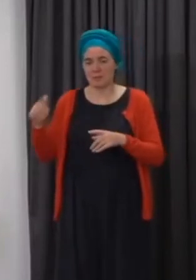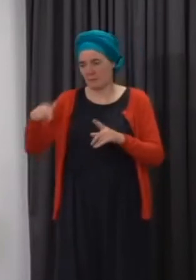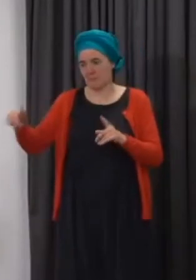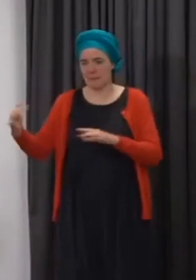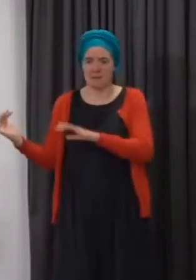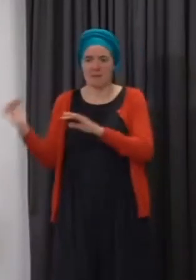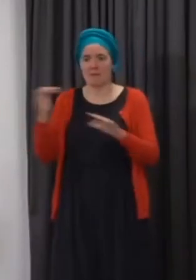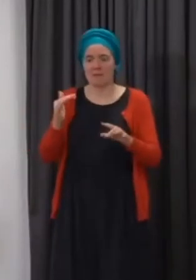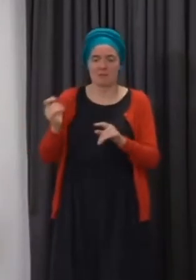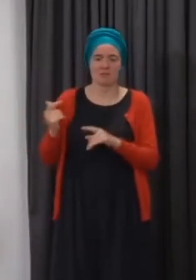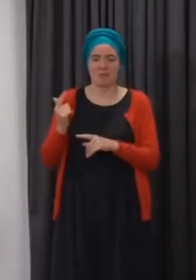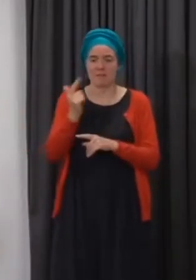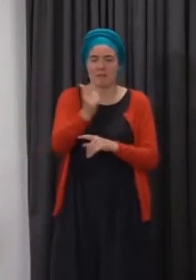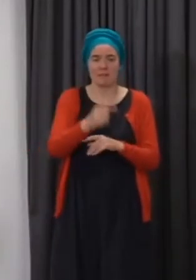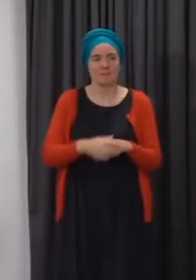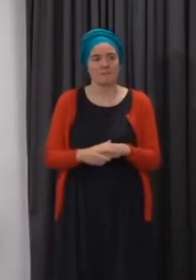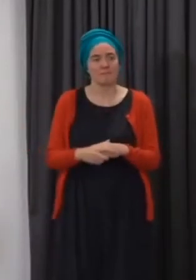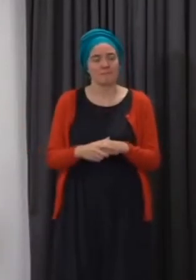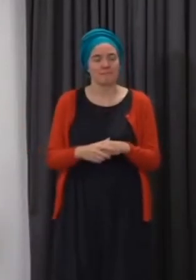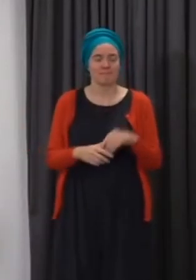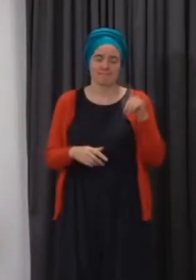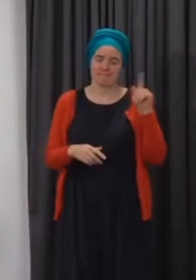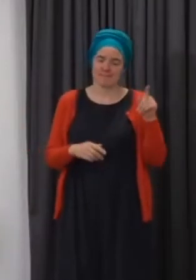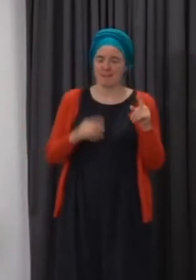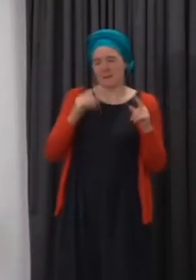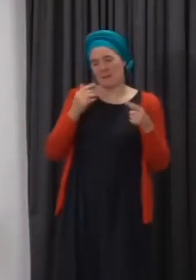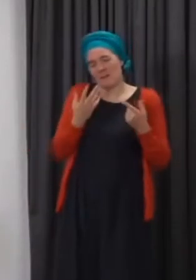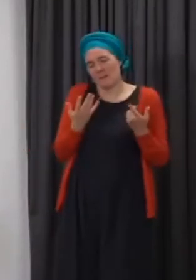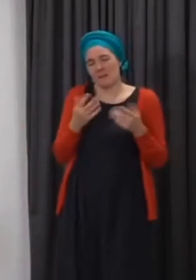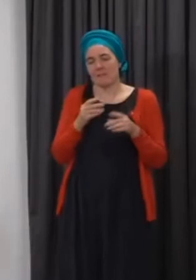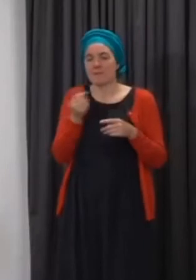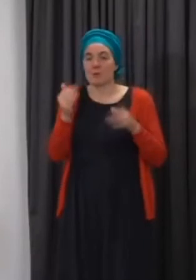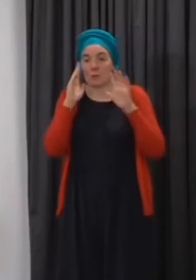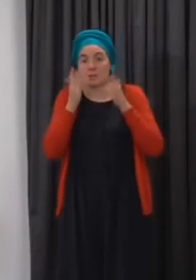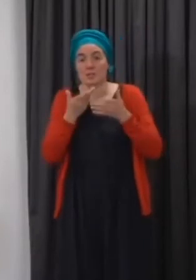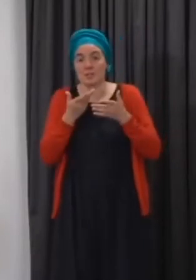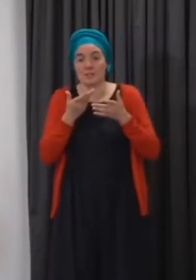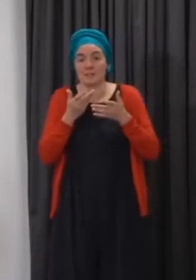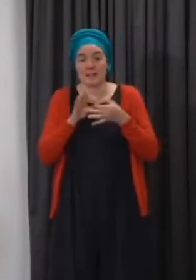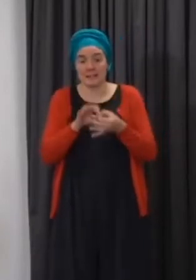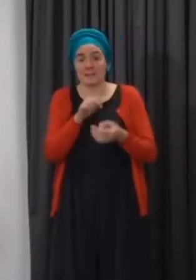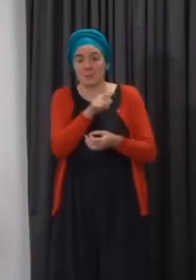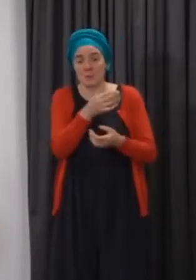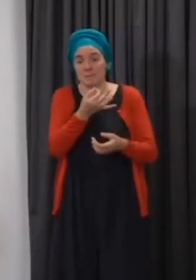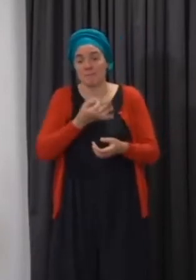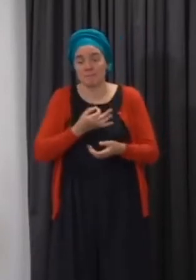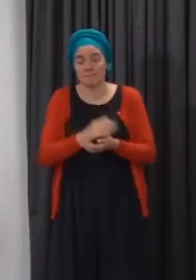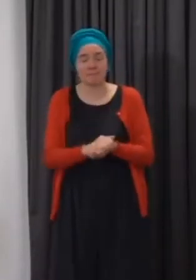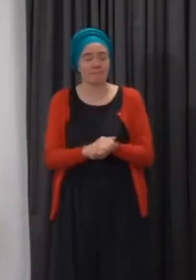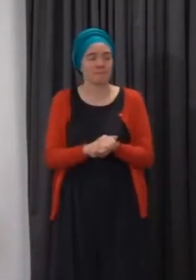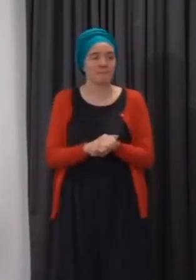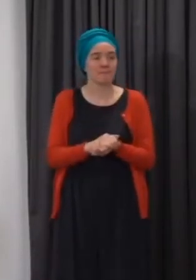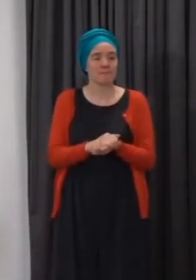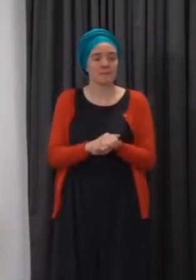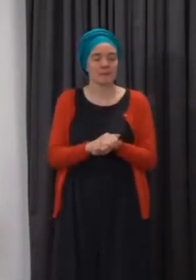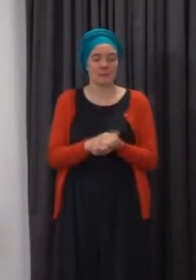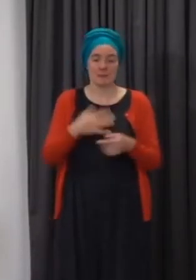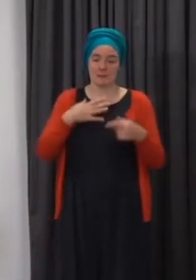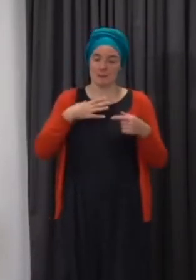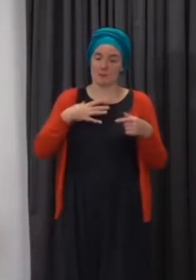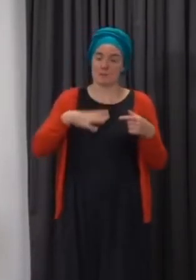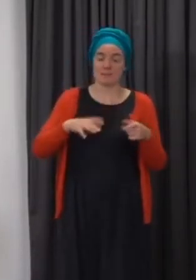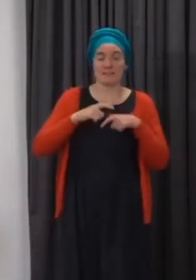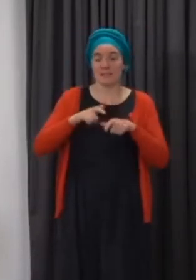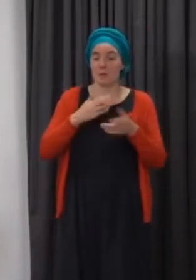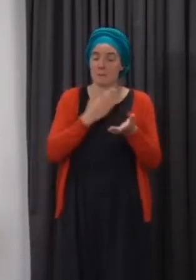a couple of things in terms of your question. I mean, first of all, I think we just need to be continually clear about what the Welsh position is